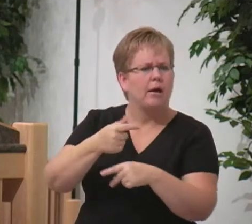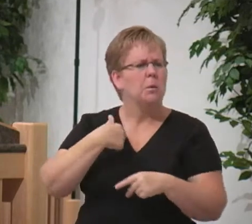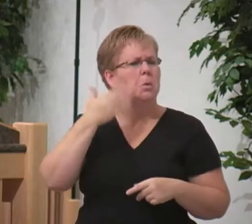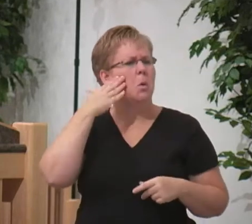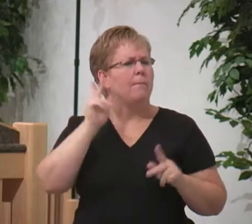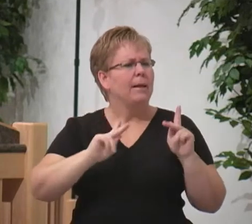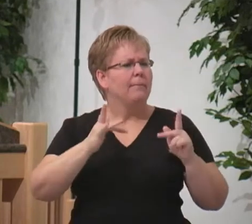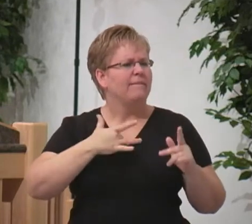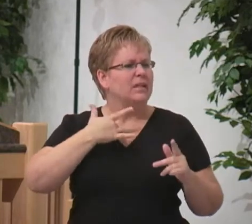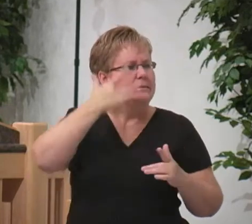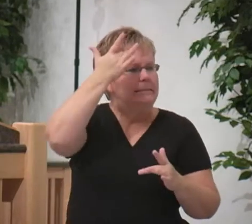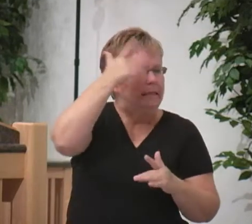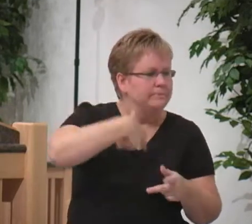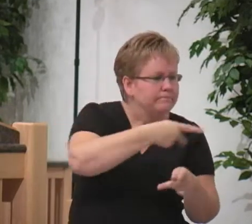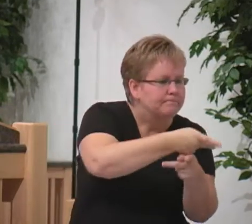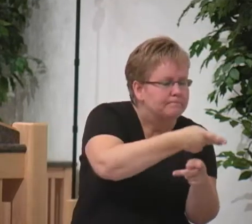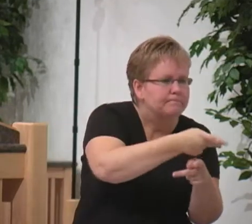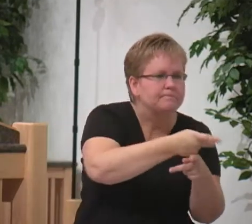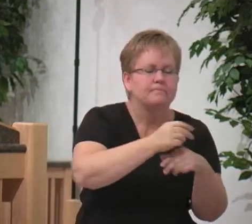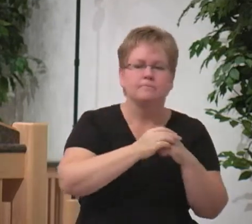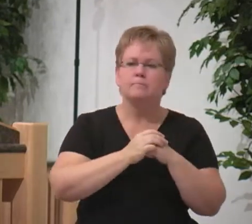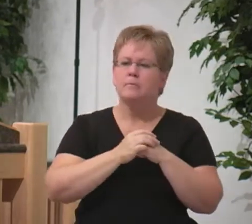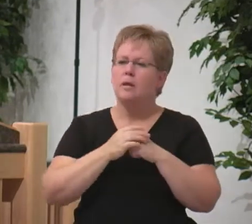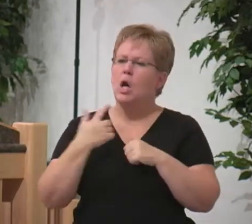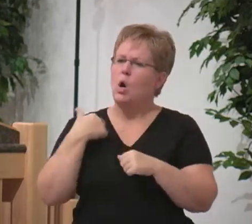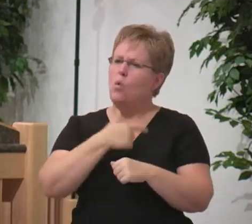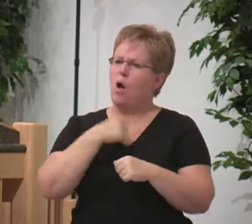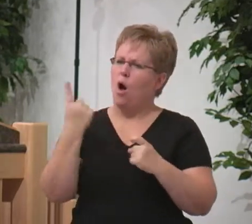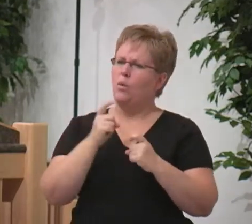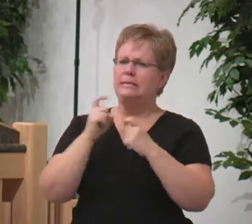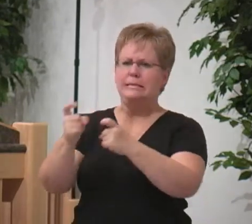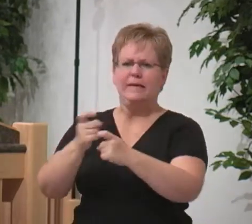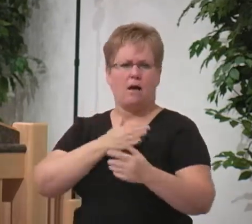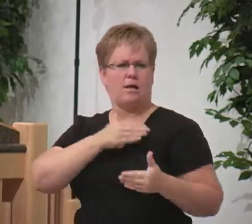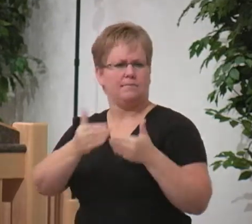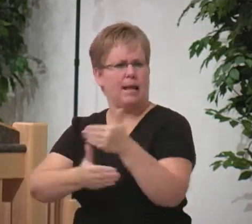feeling sick, and we're quick to extend hospitality to those folks.